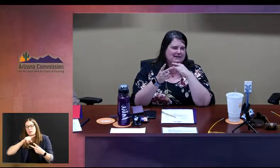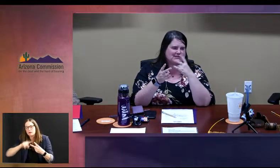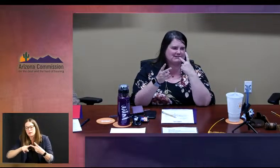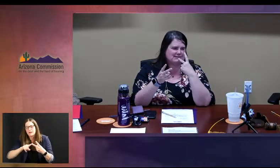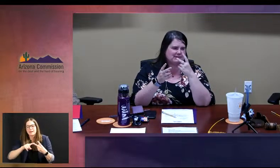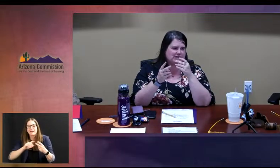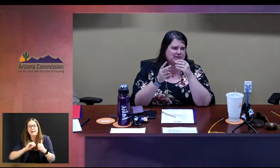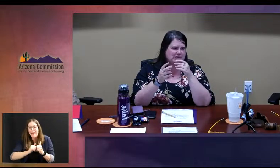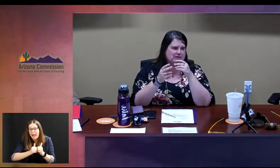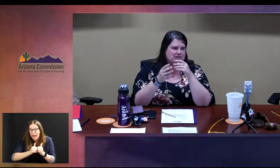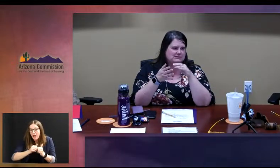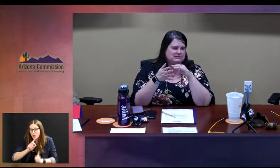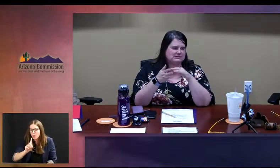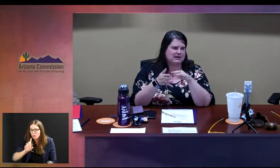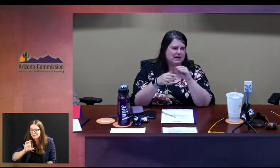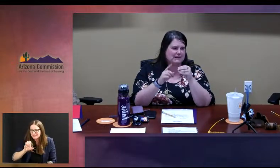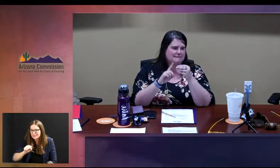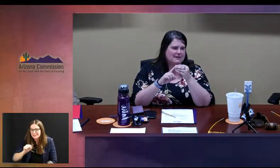important population.